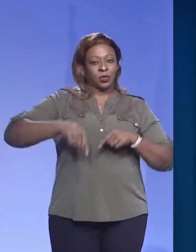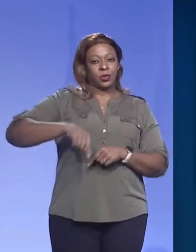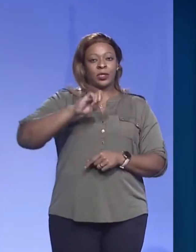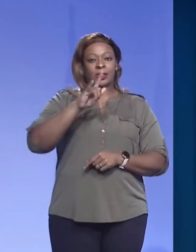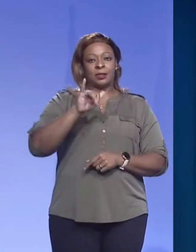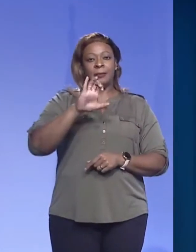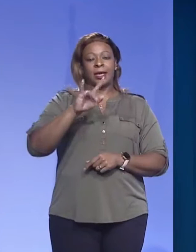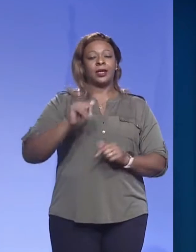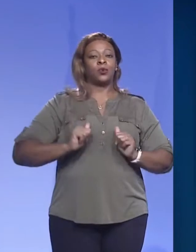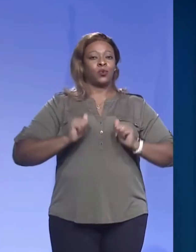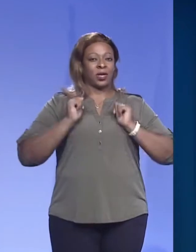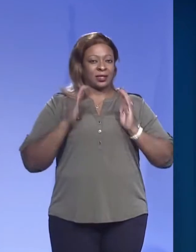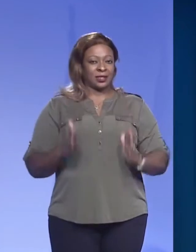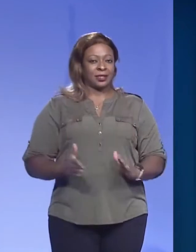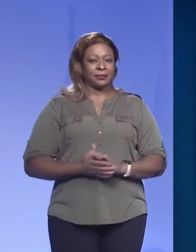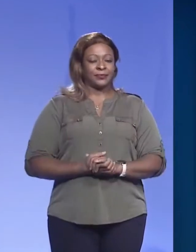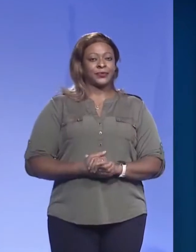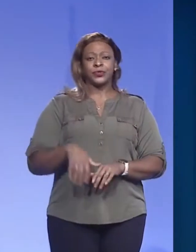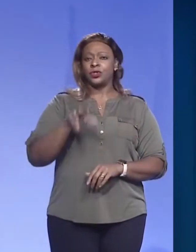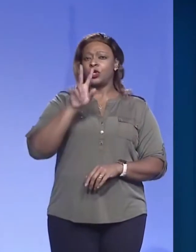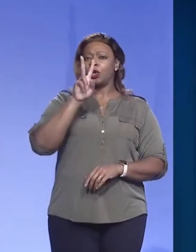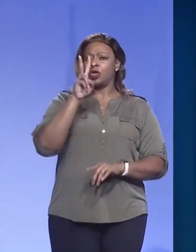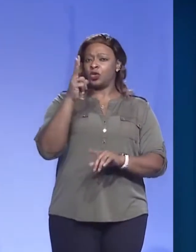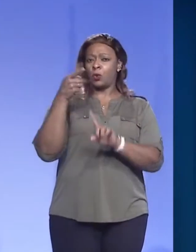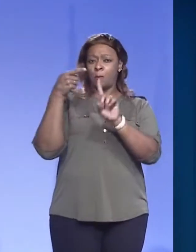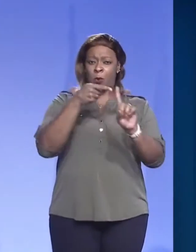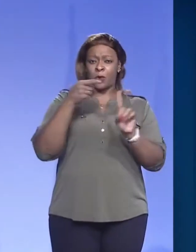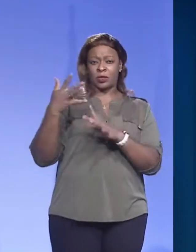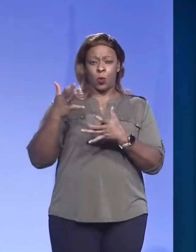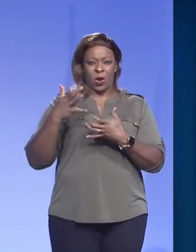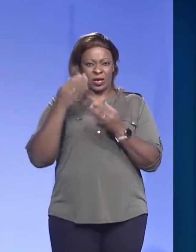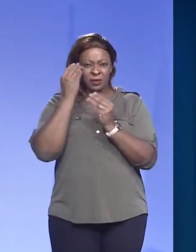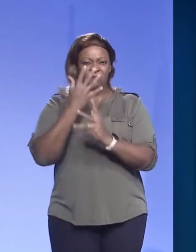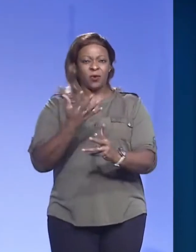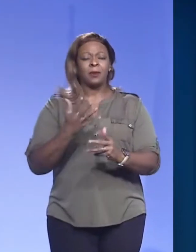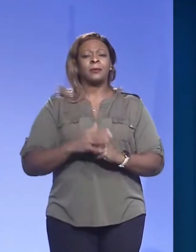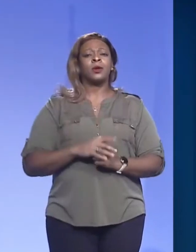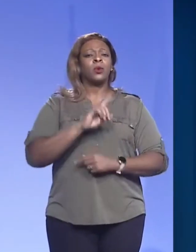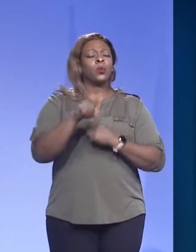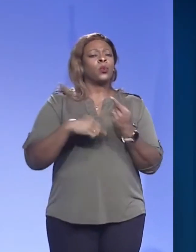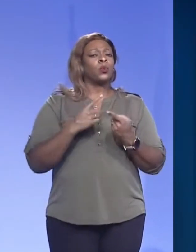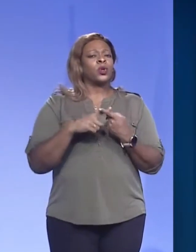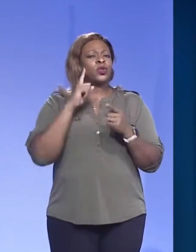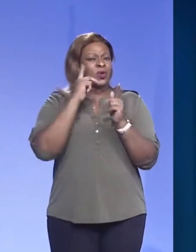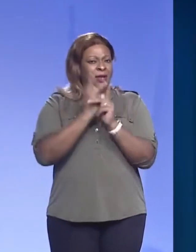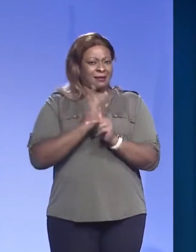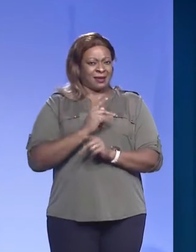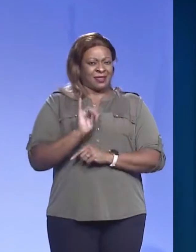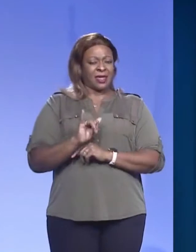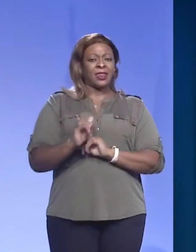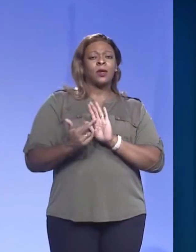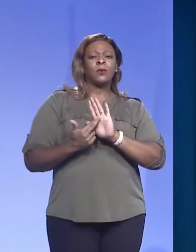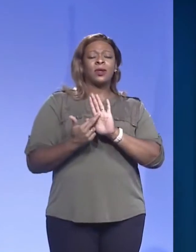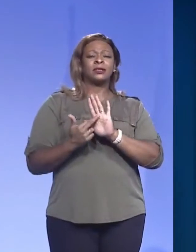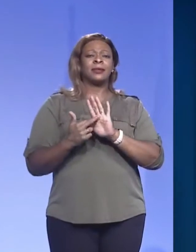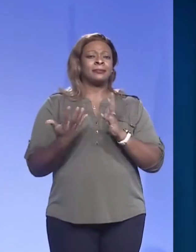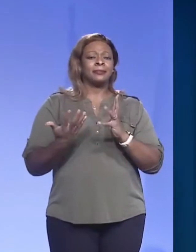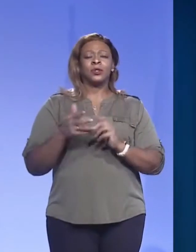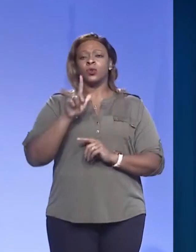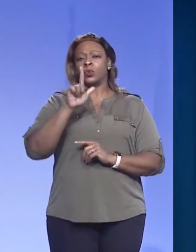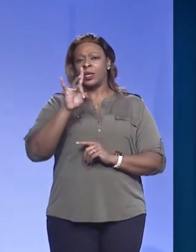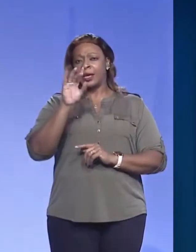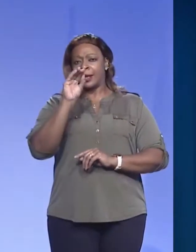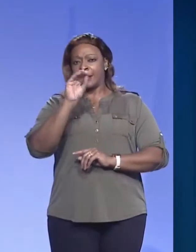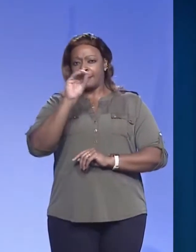County residents. And the 2 points that I'd like to make about that are, when you calculate it, that represents more than 28% of